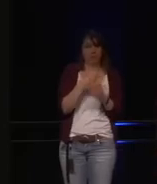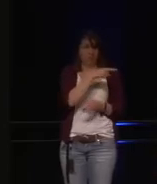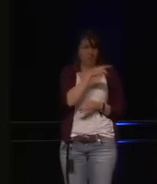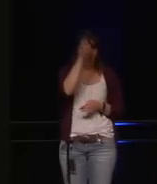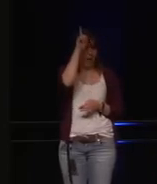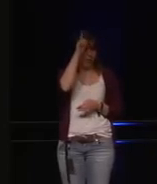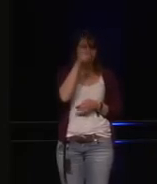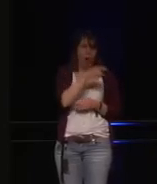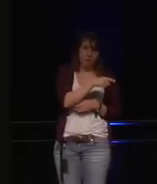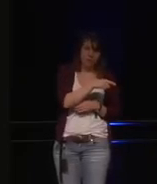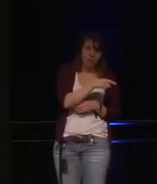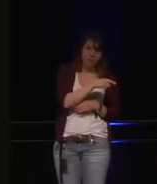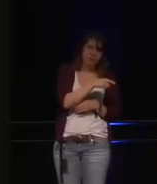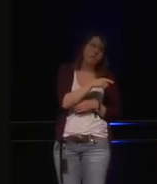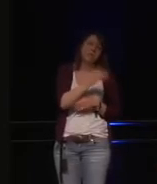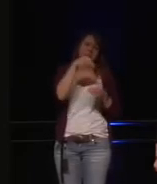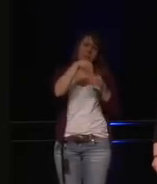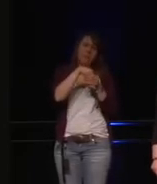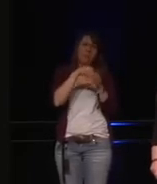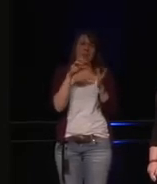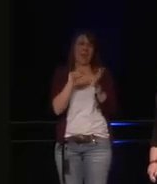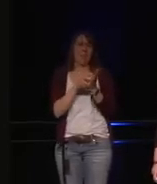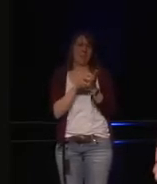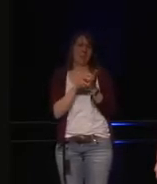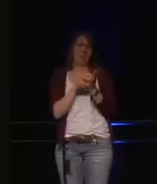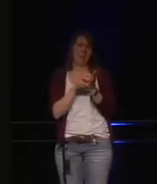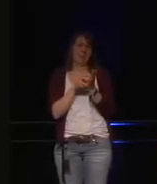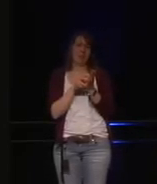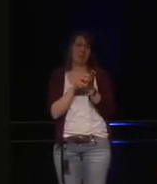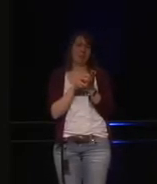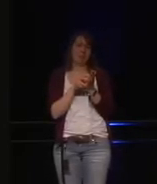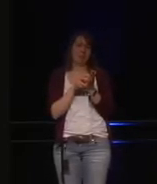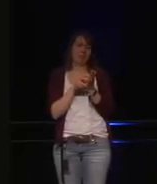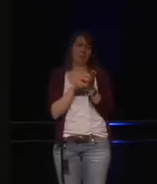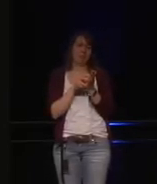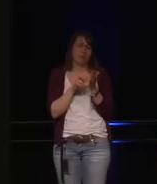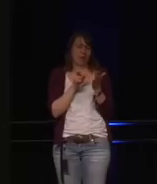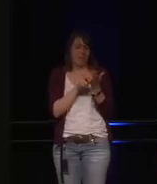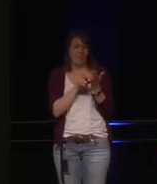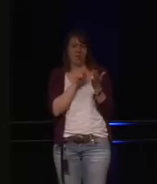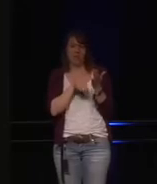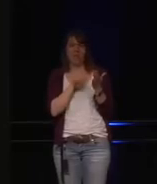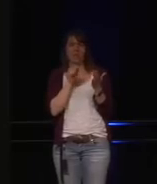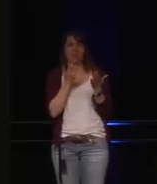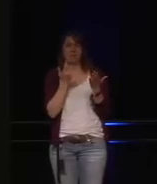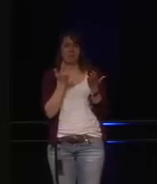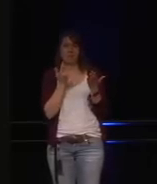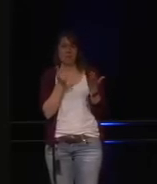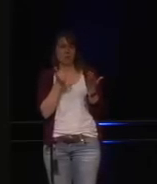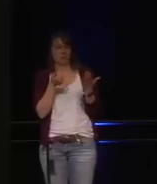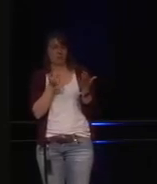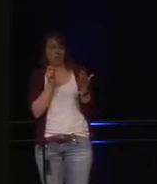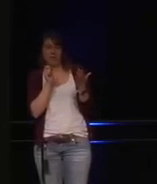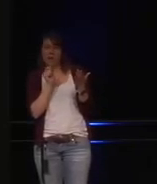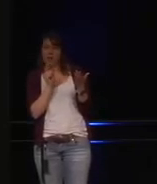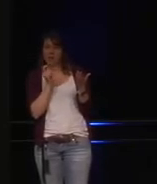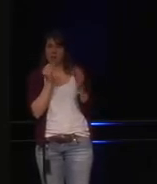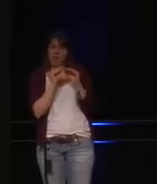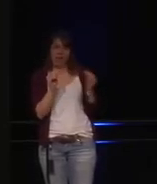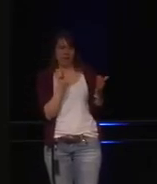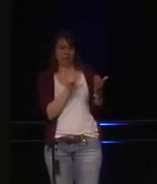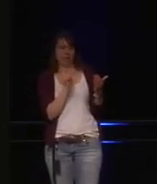And another problem, other data collecting apps related to this stuff. So, actually,